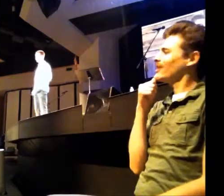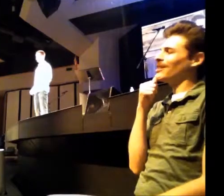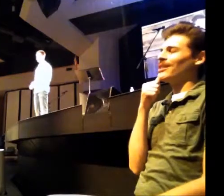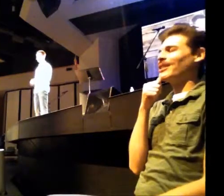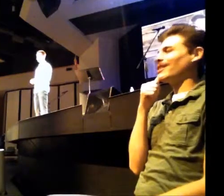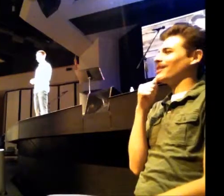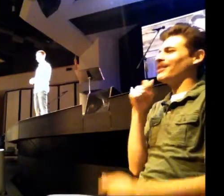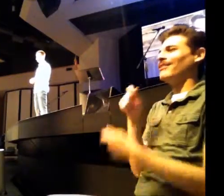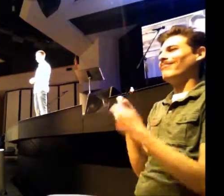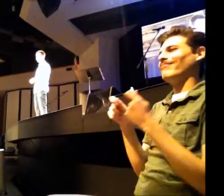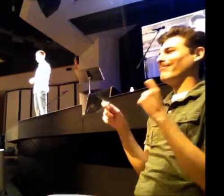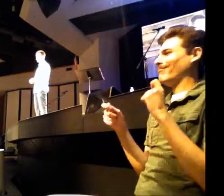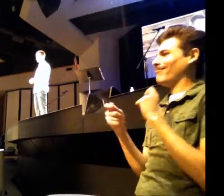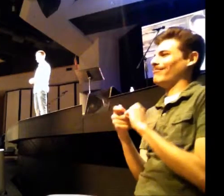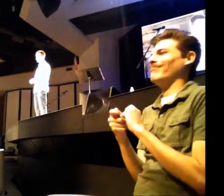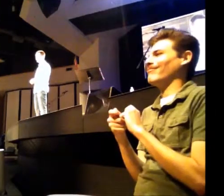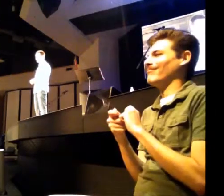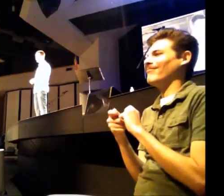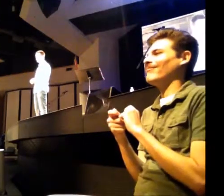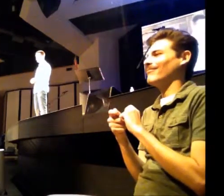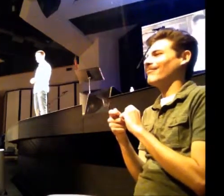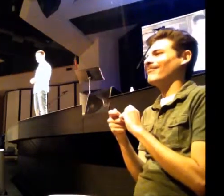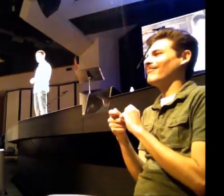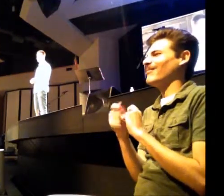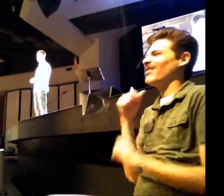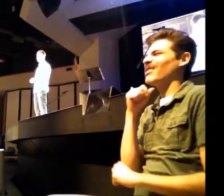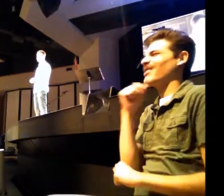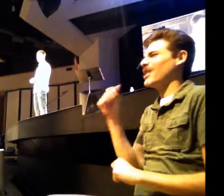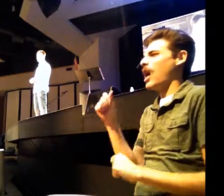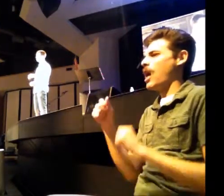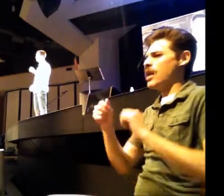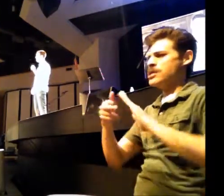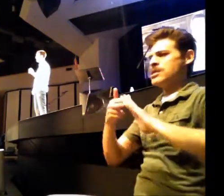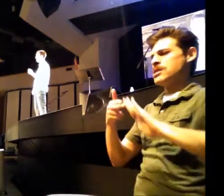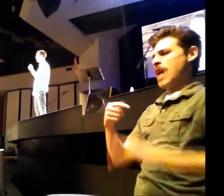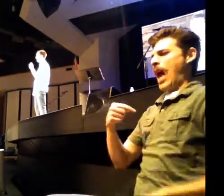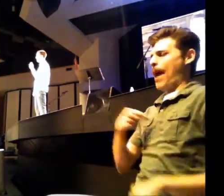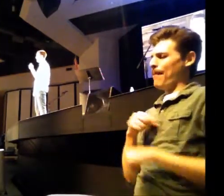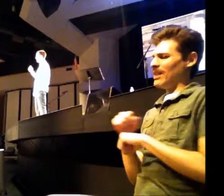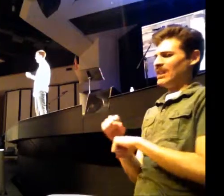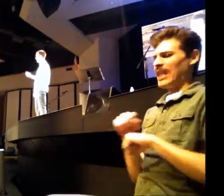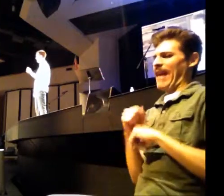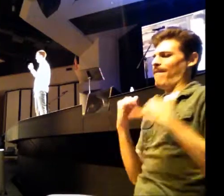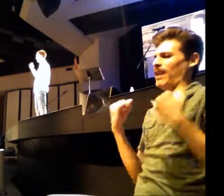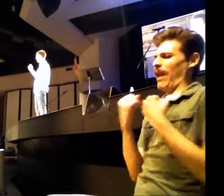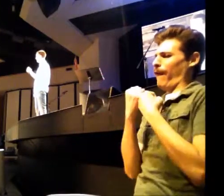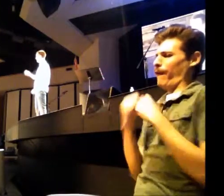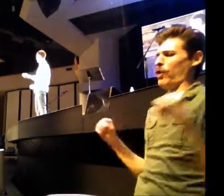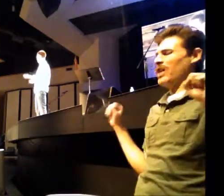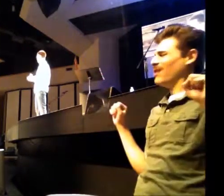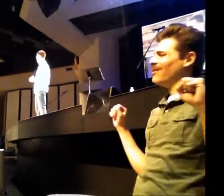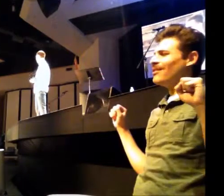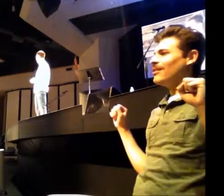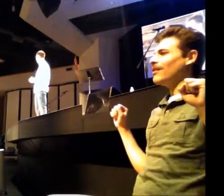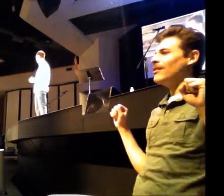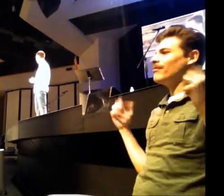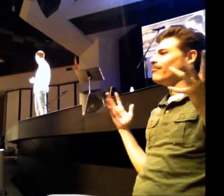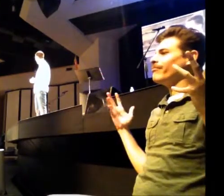not their affliction. It no longer defines them as slaves, for they are